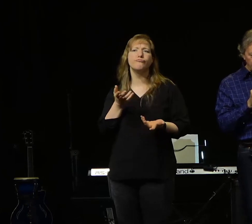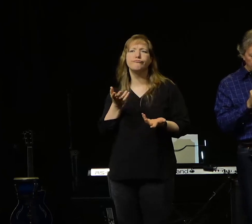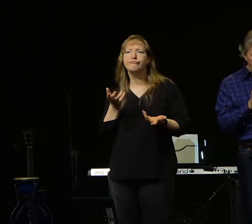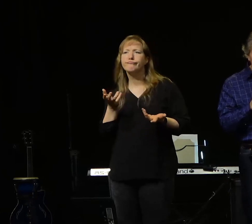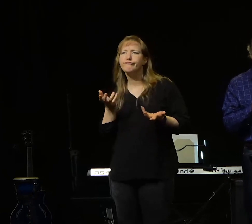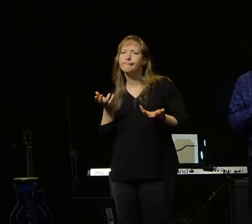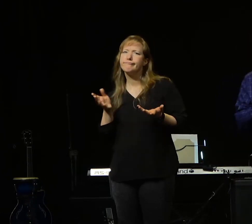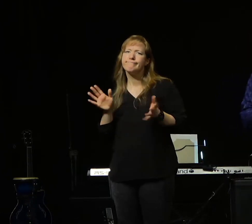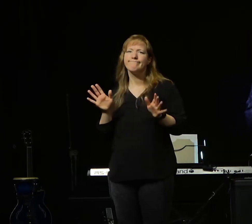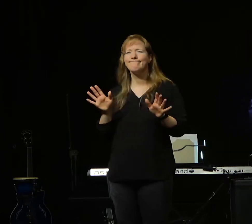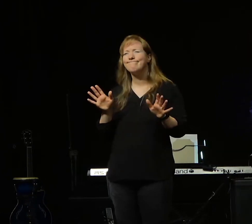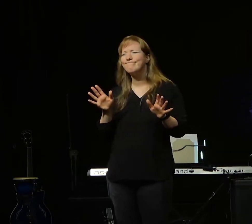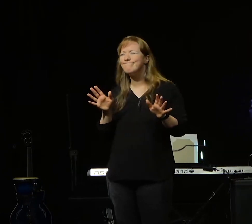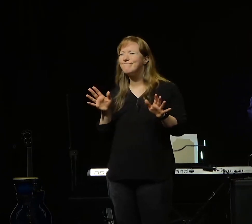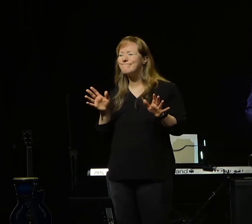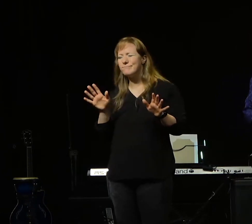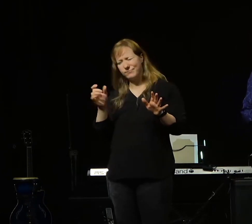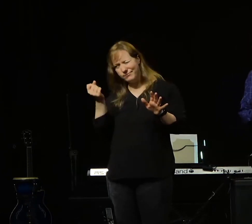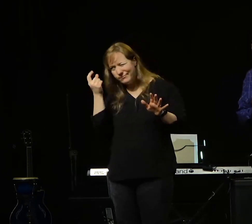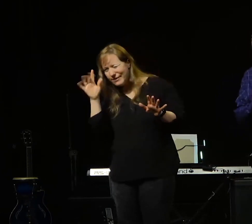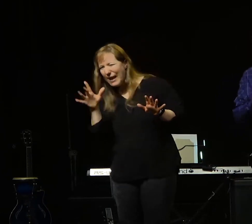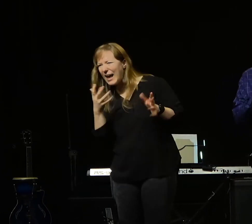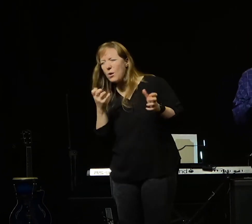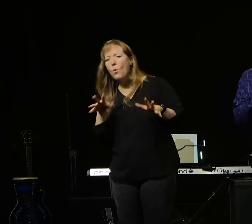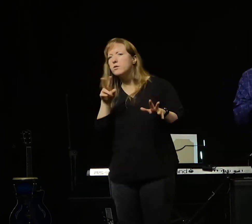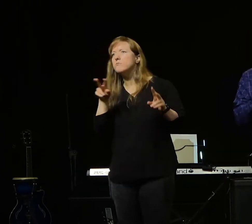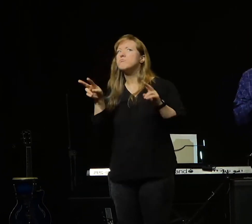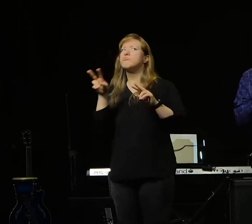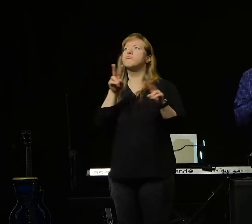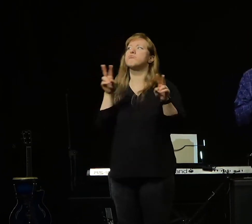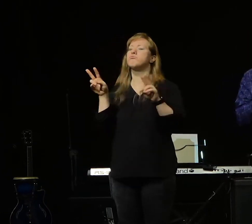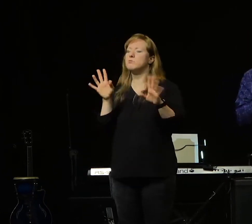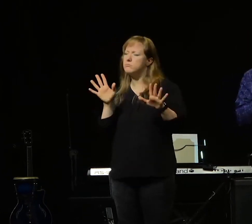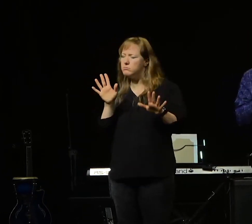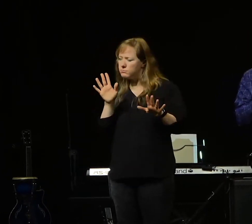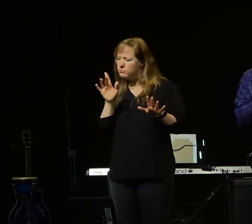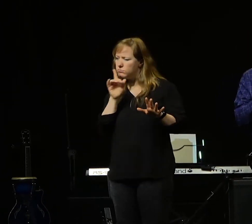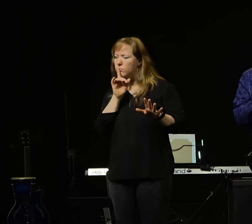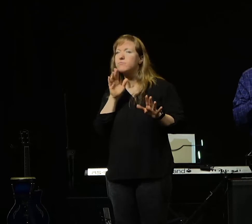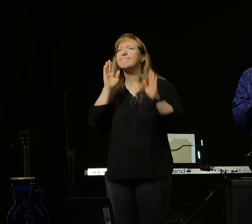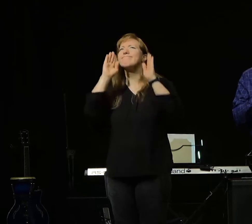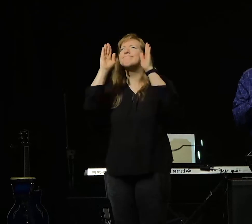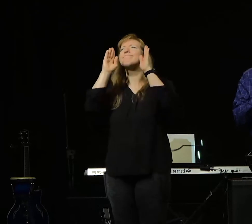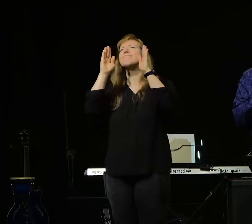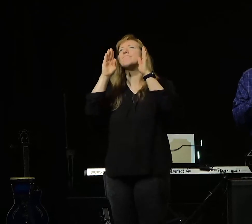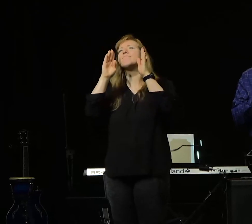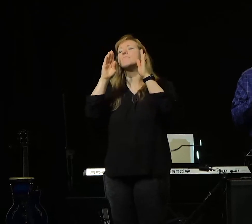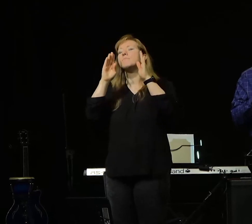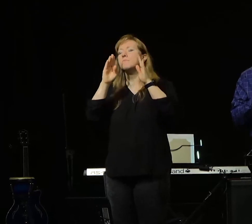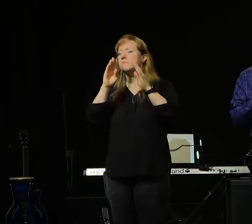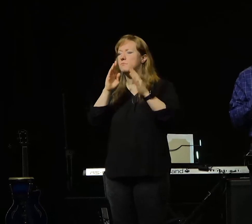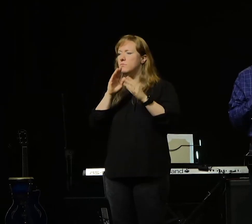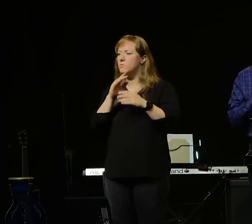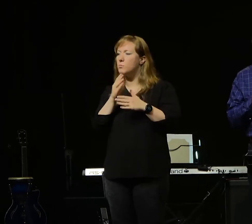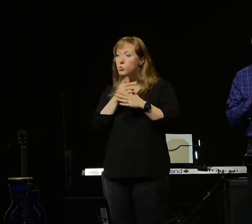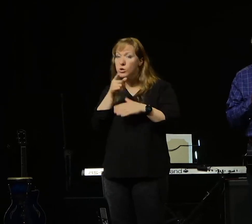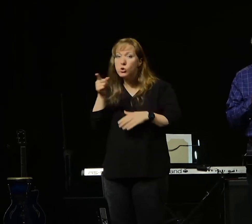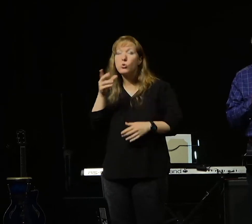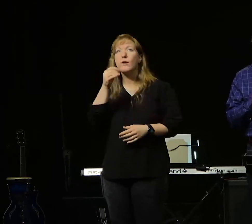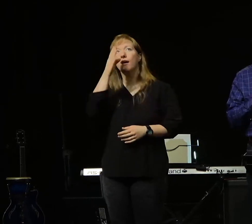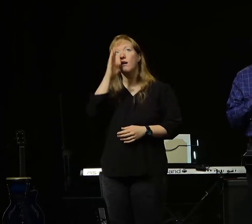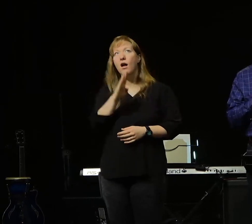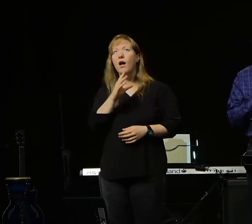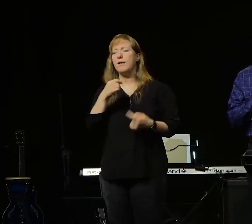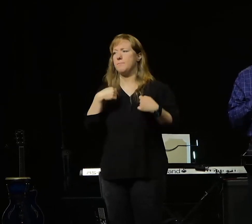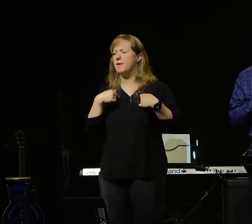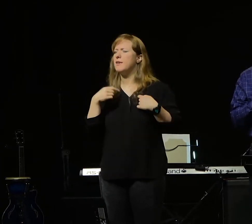I really don't want everybody just looking to see what everybody else does. I mean, between you and God and the pastor this morning, how many of